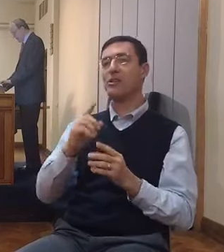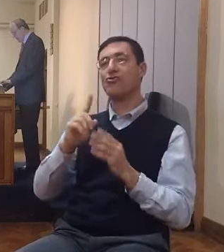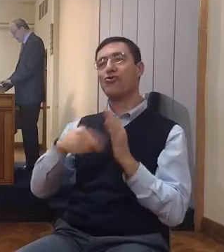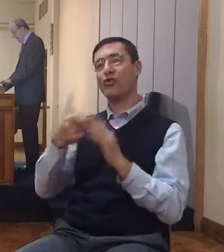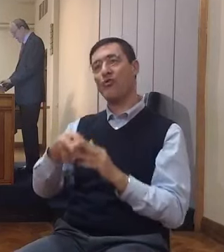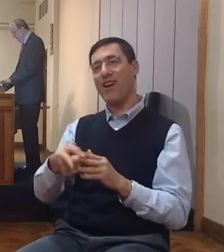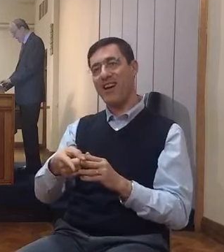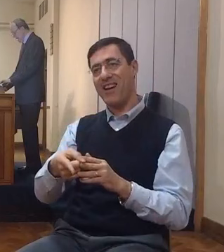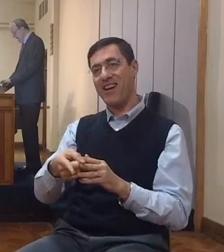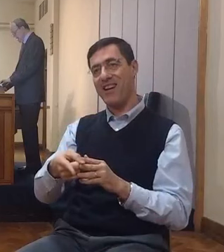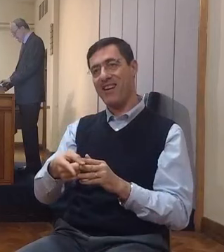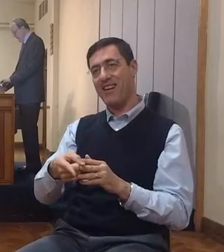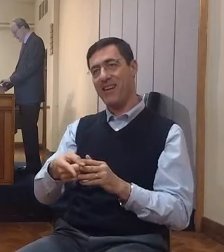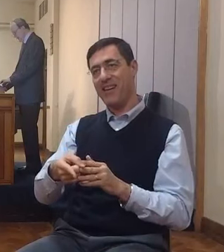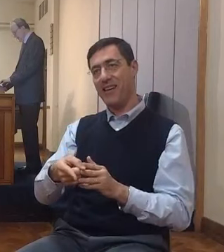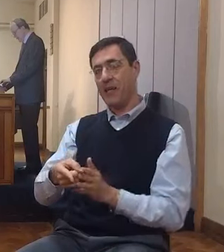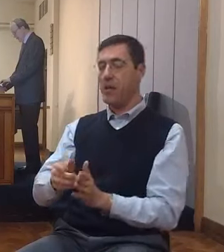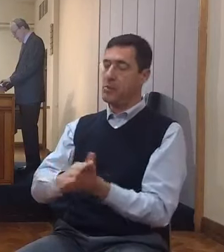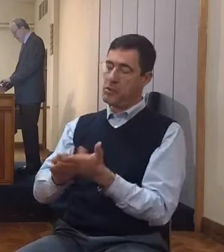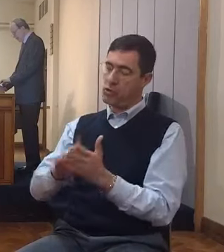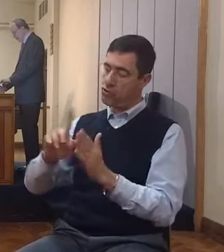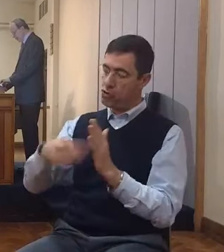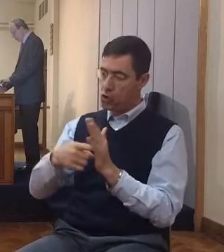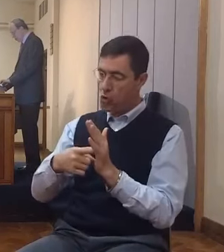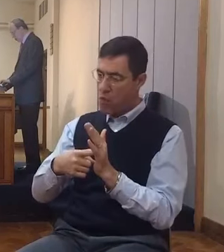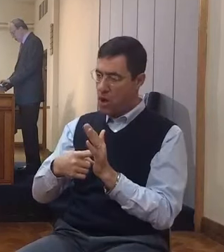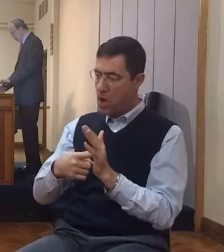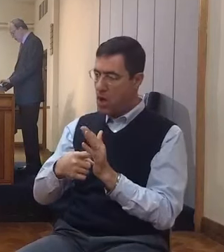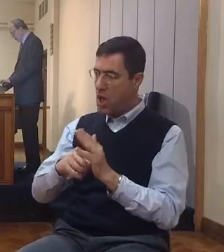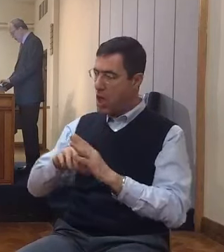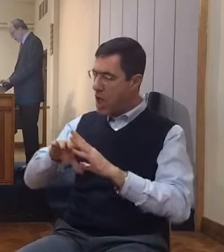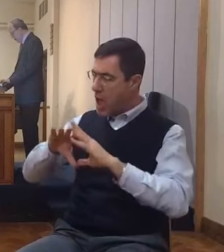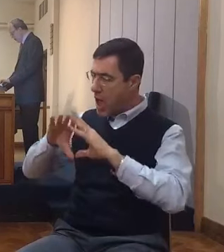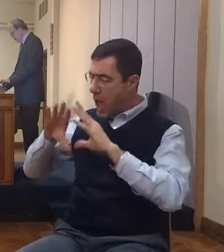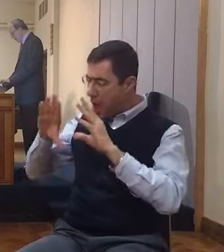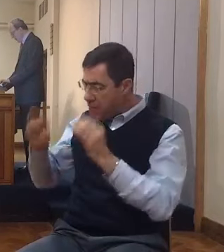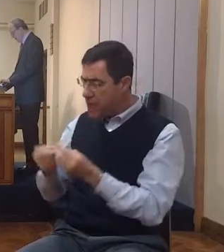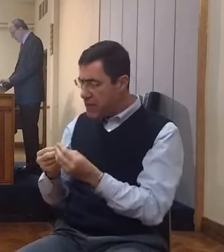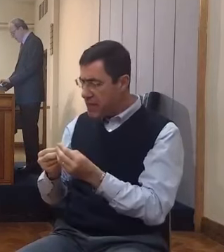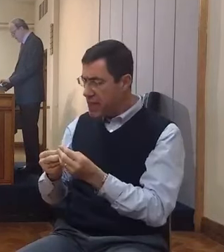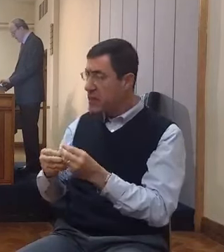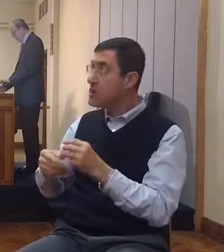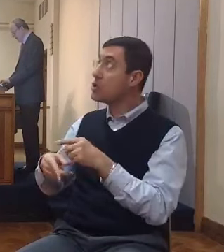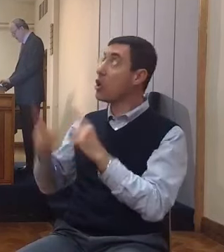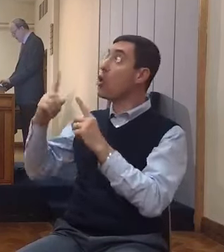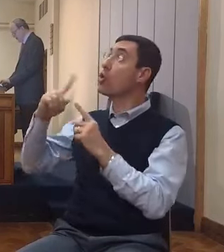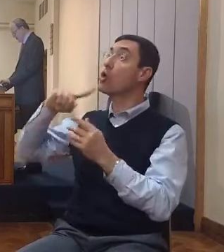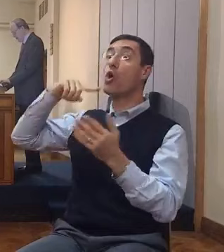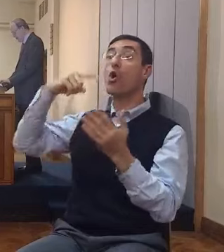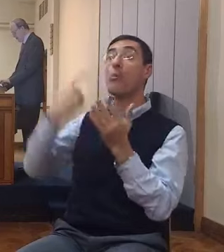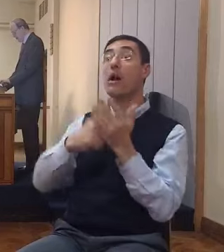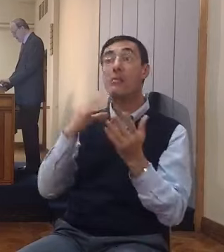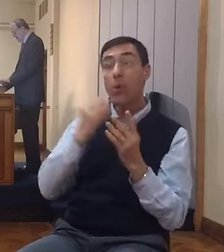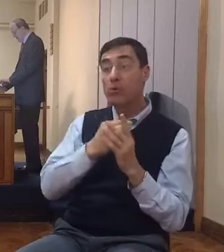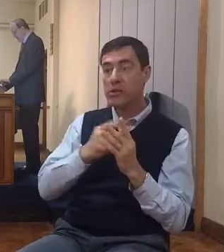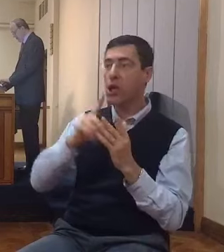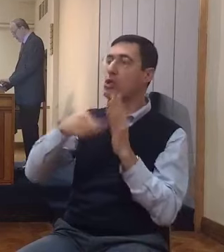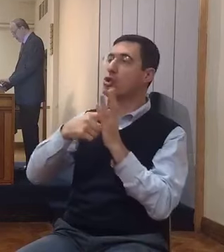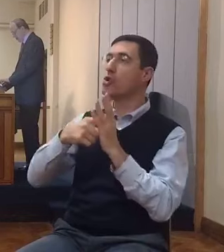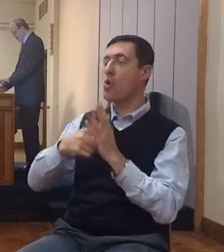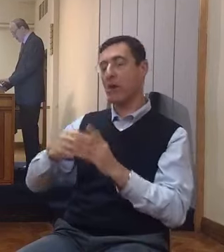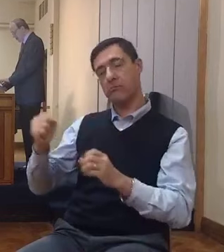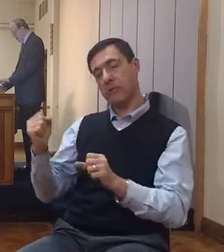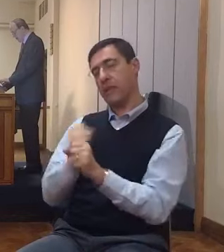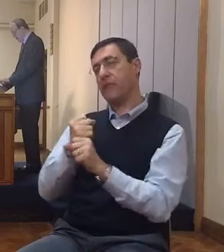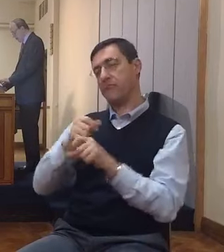left nothing undone of all that the Lord commanded Moses. And